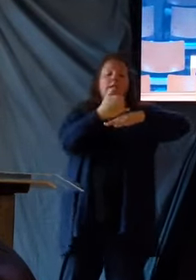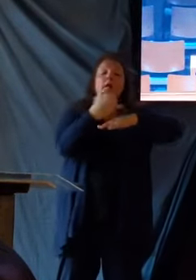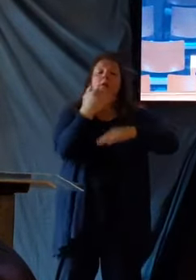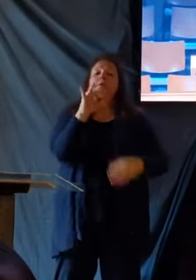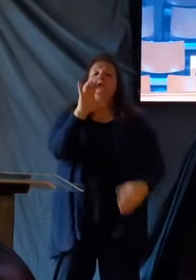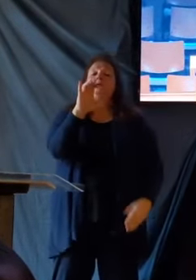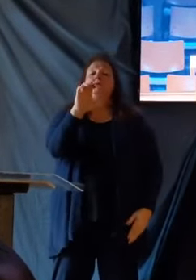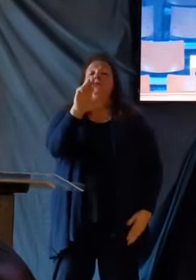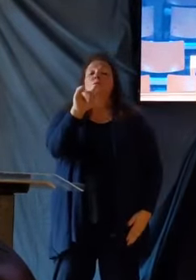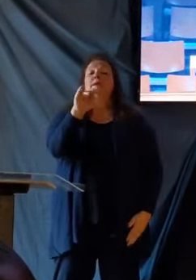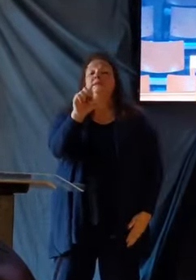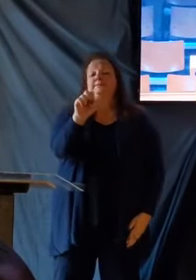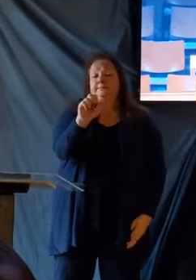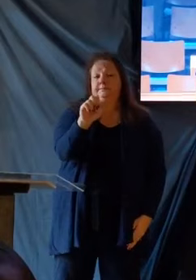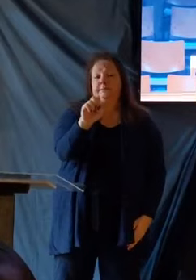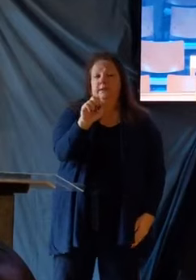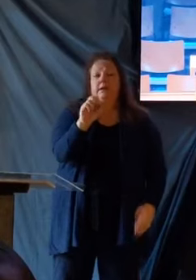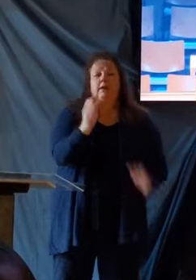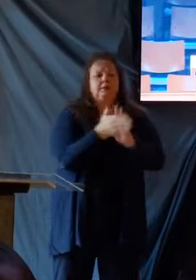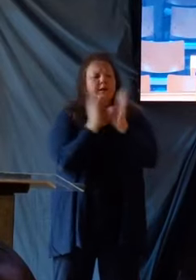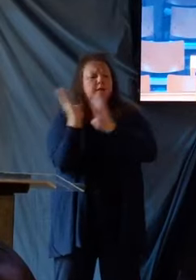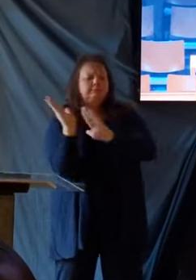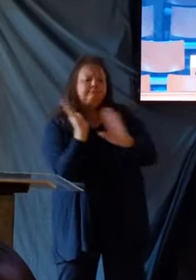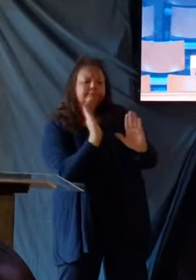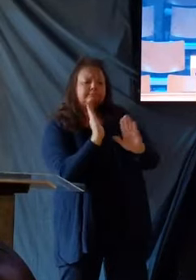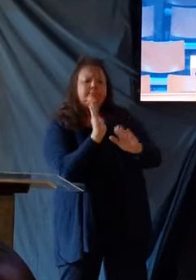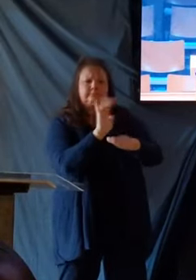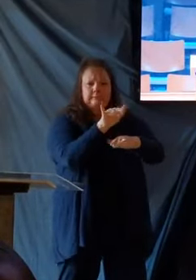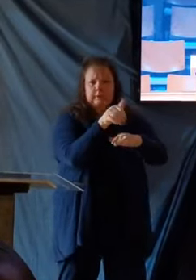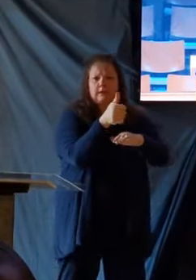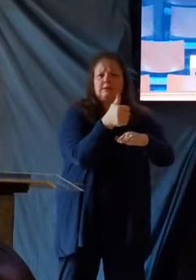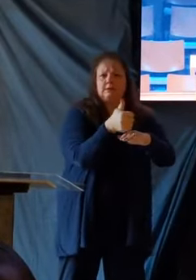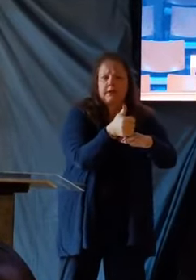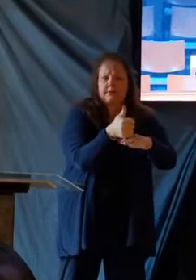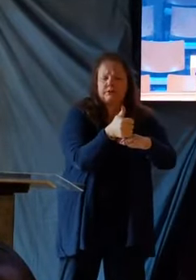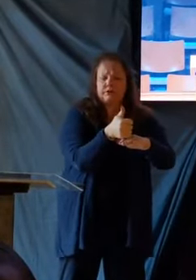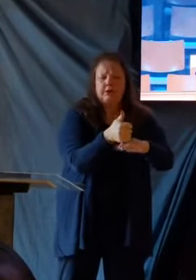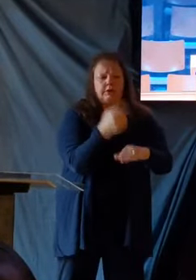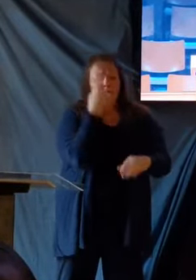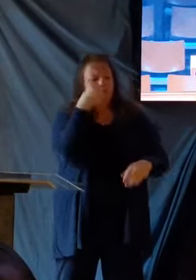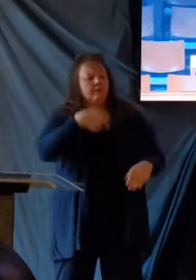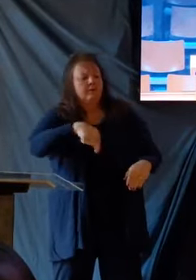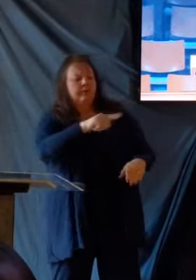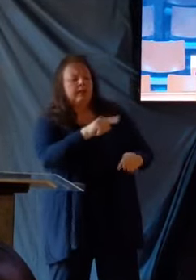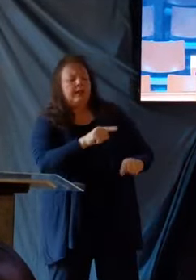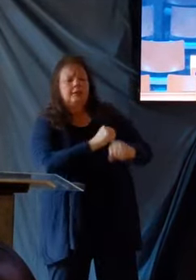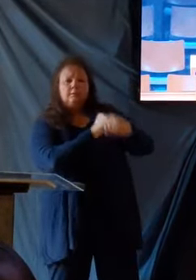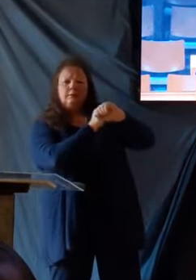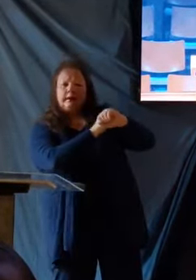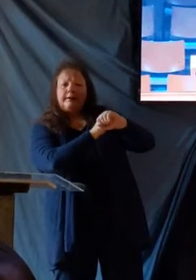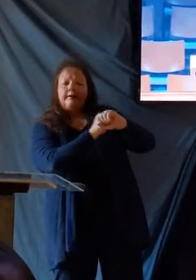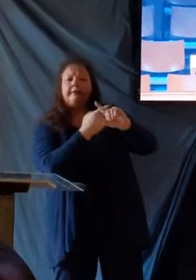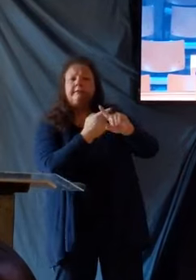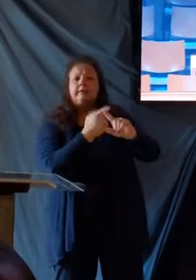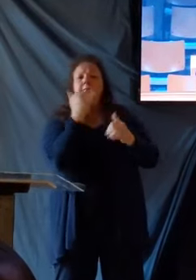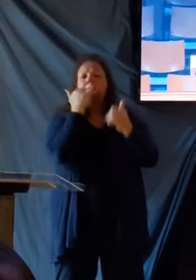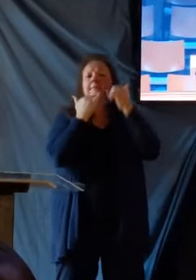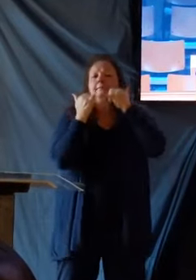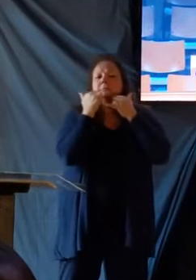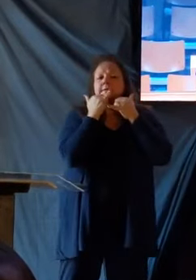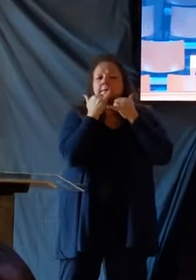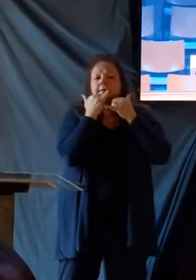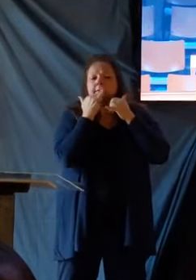Crete to get more organized and established so that they could be protected against the error